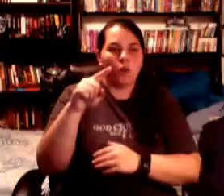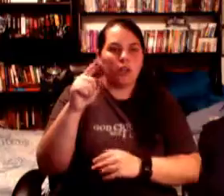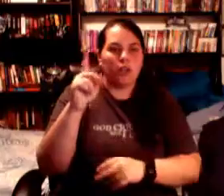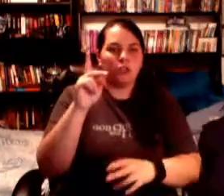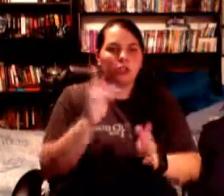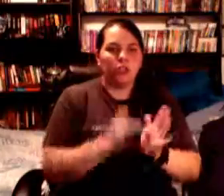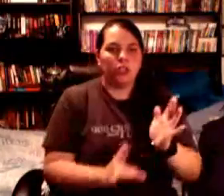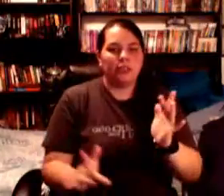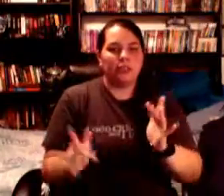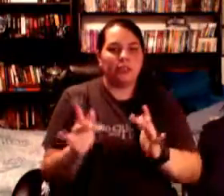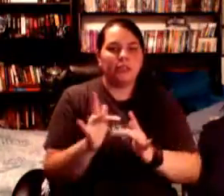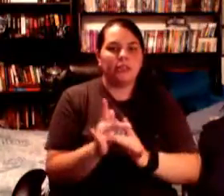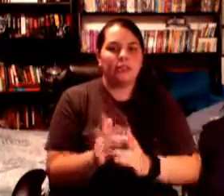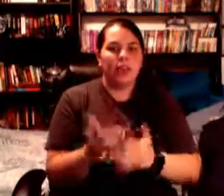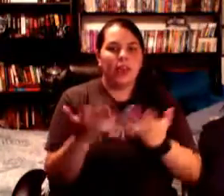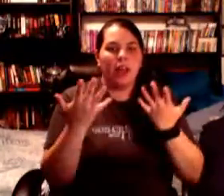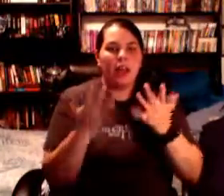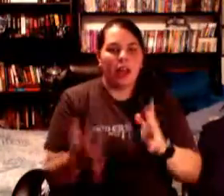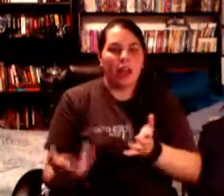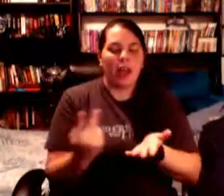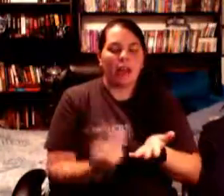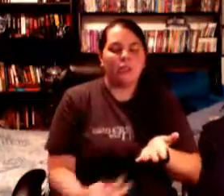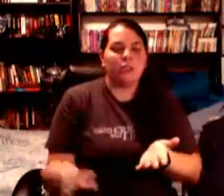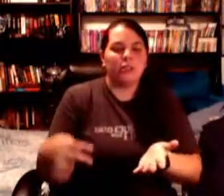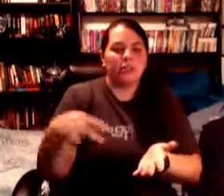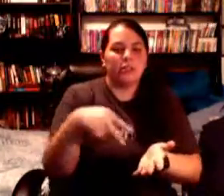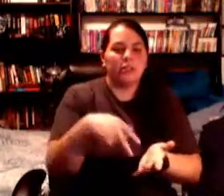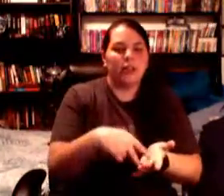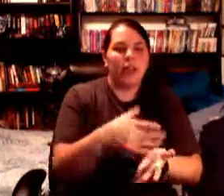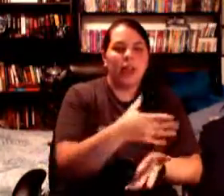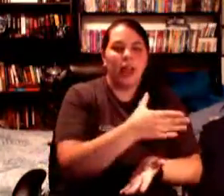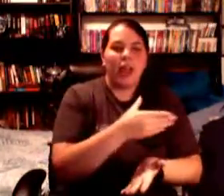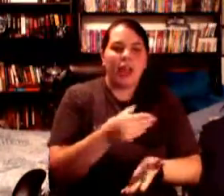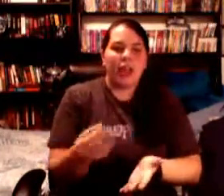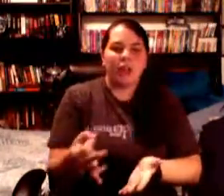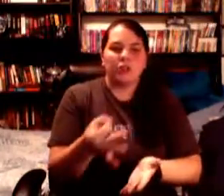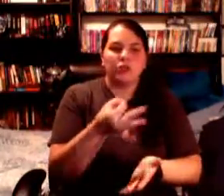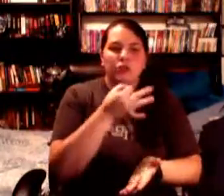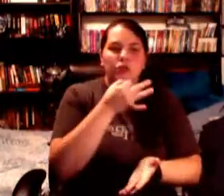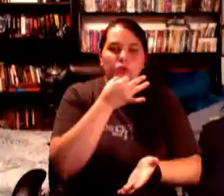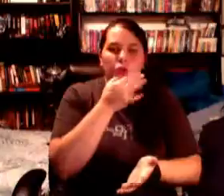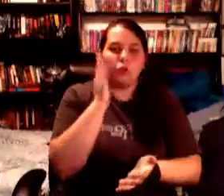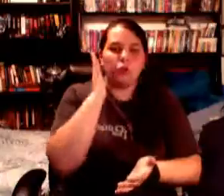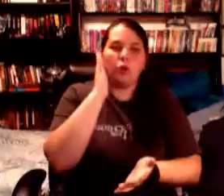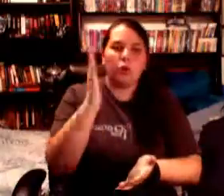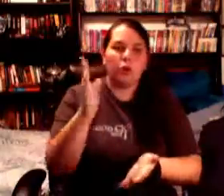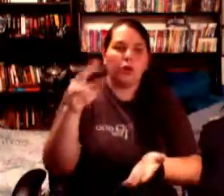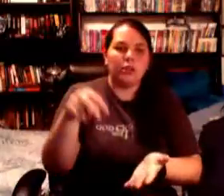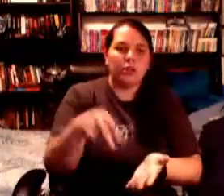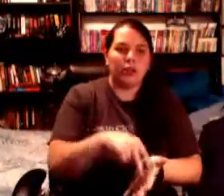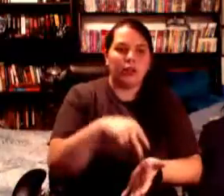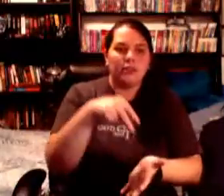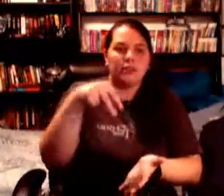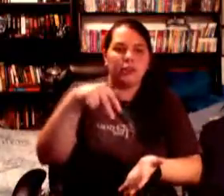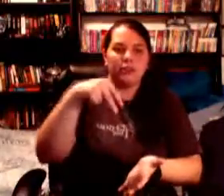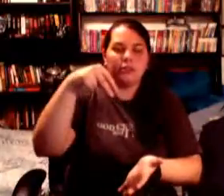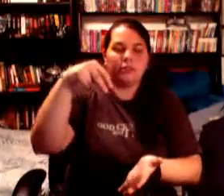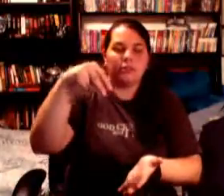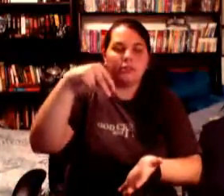for Jesus had risen and soon would ascend.